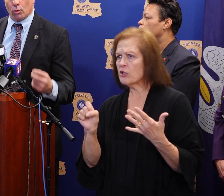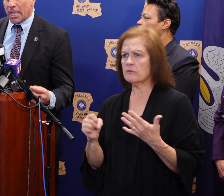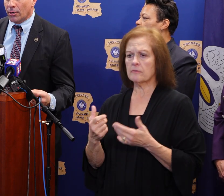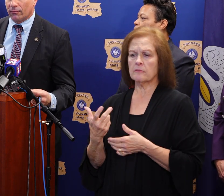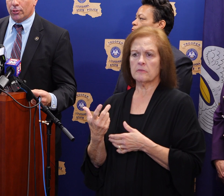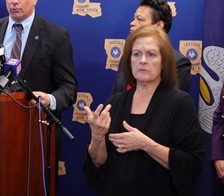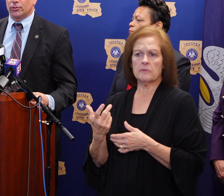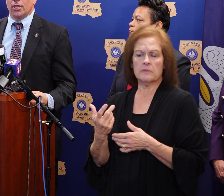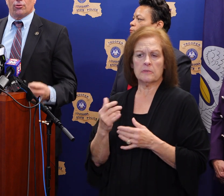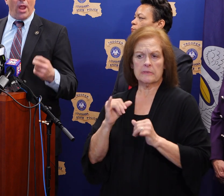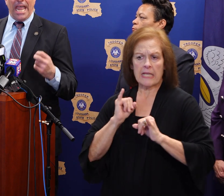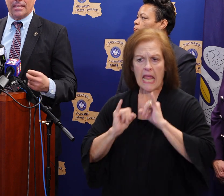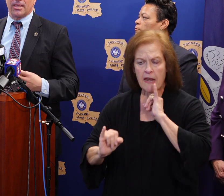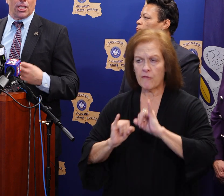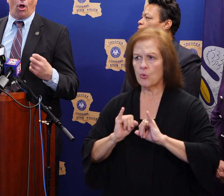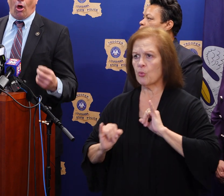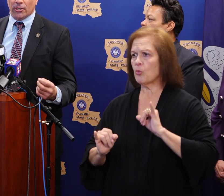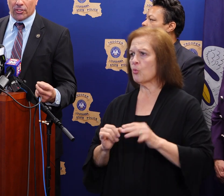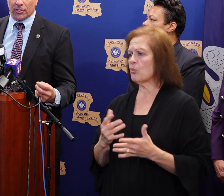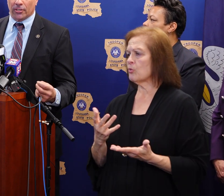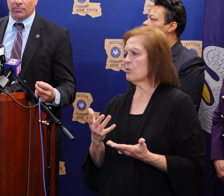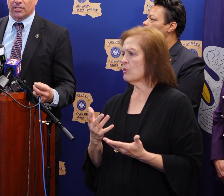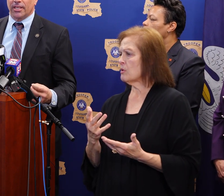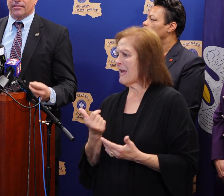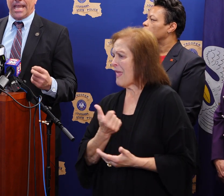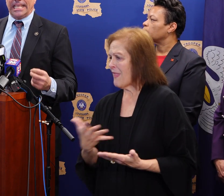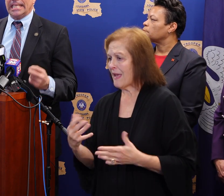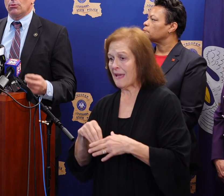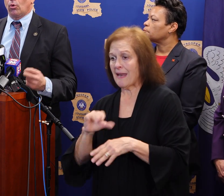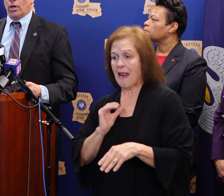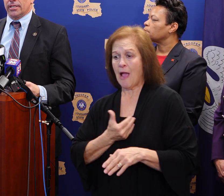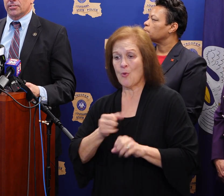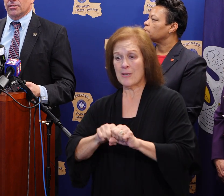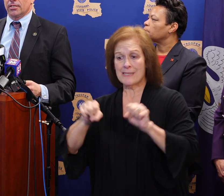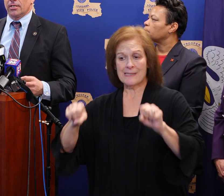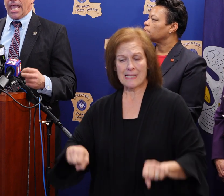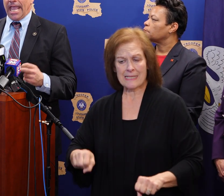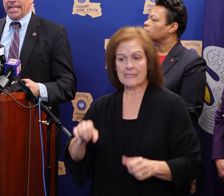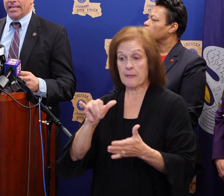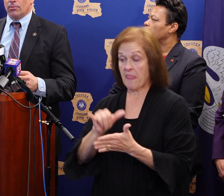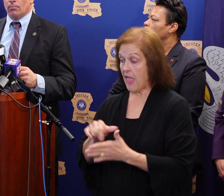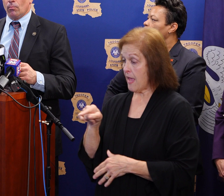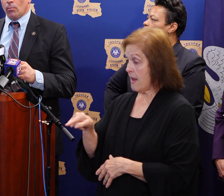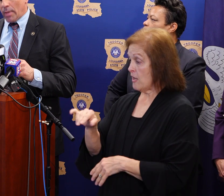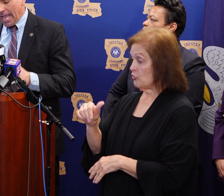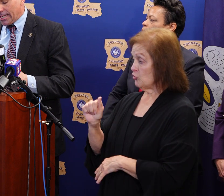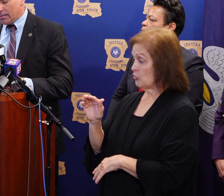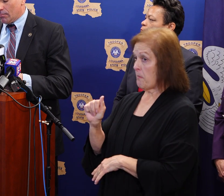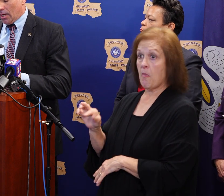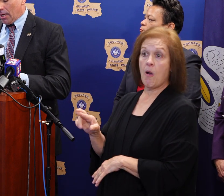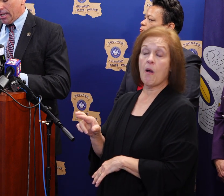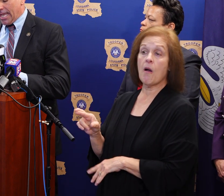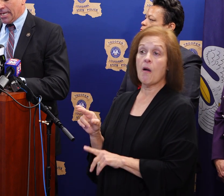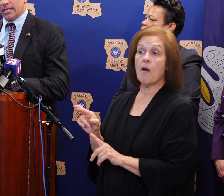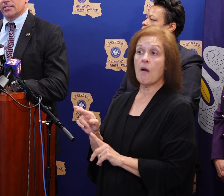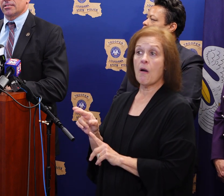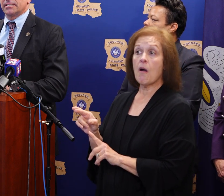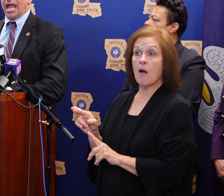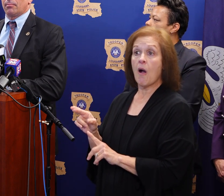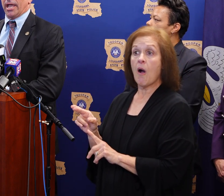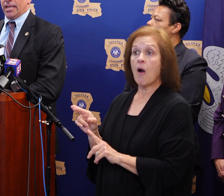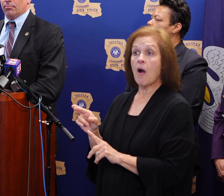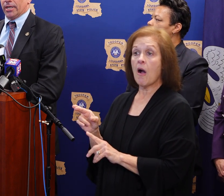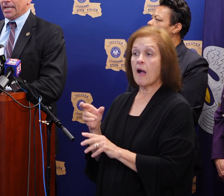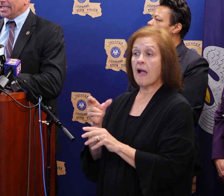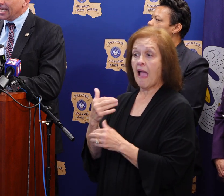devices, through interviews, through anything in our systems, that he was aided in this